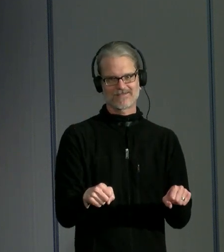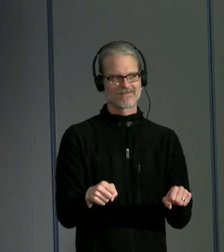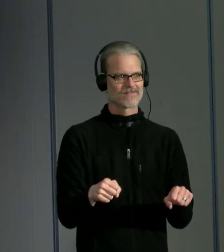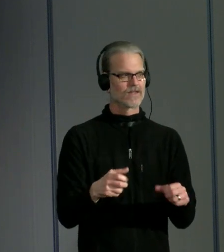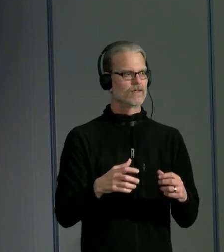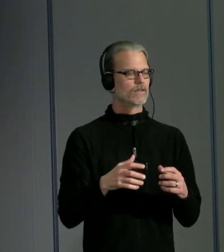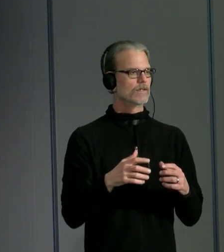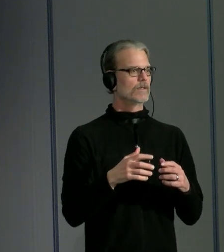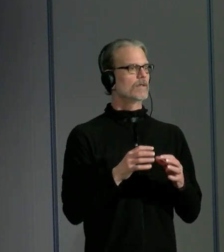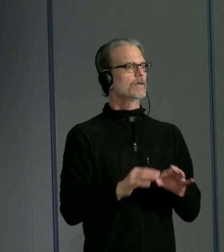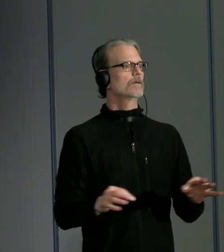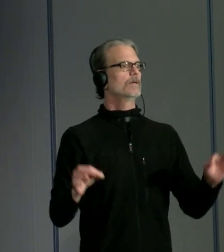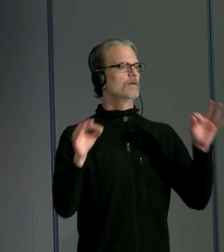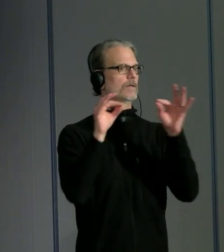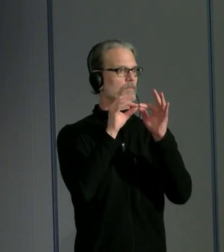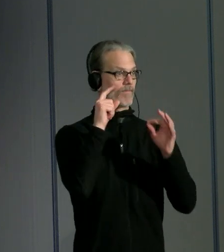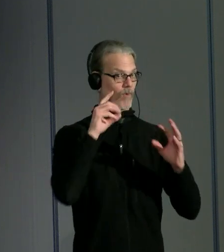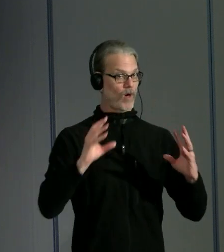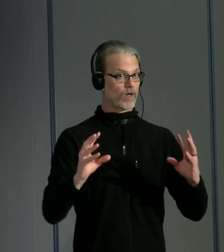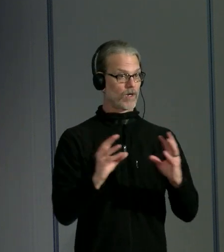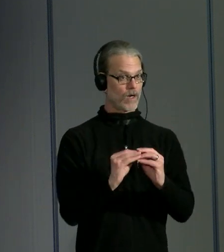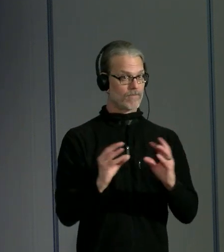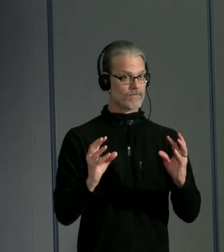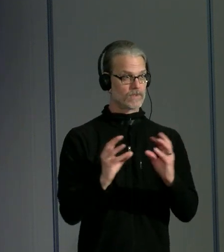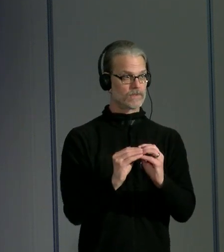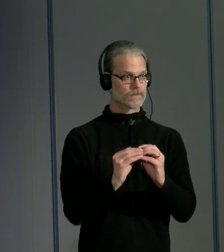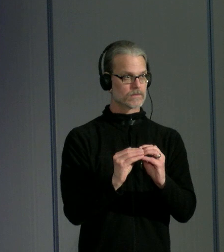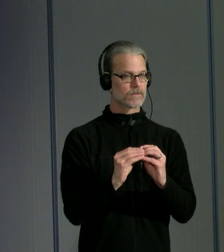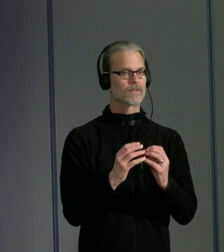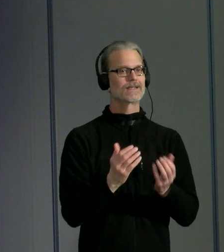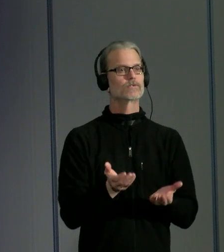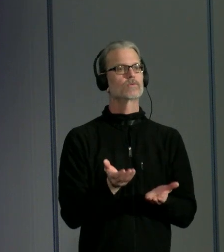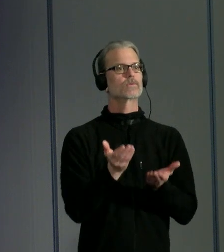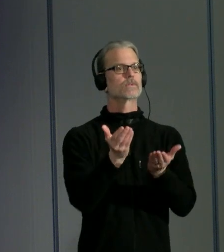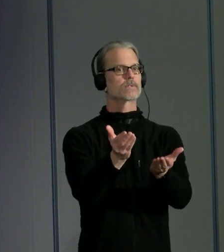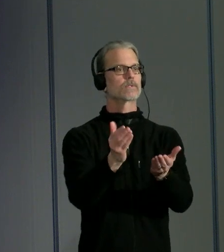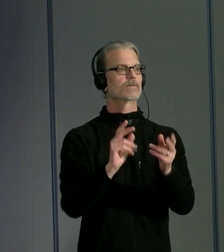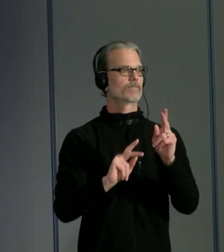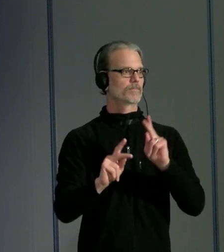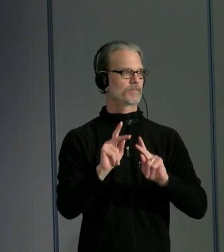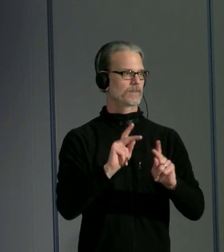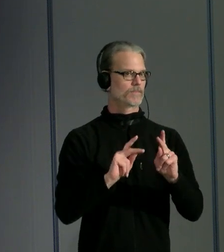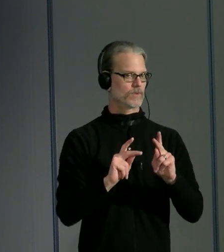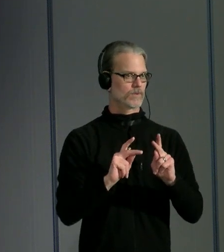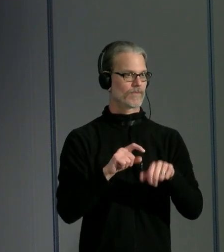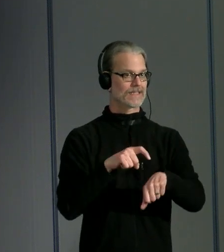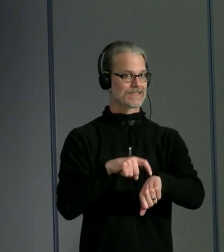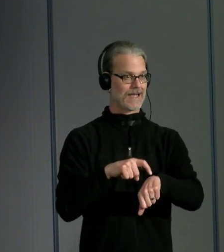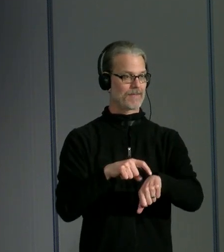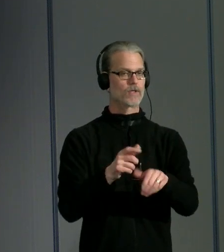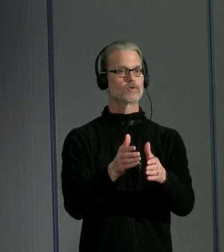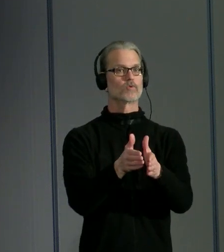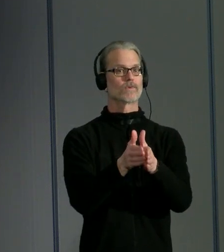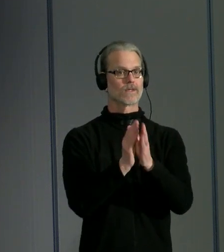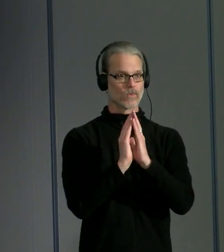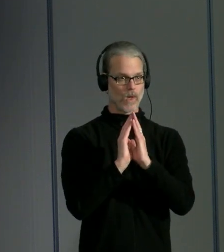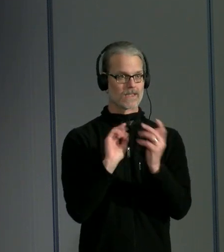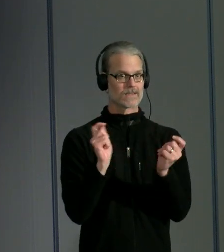The important thing for a conference to do, of course, is to give people an opportunity to request accommodations well in